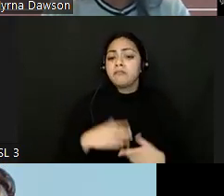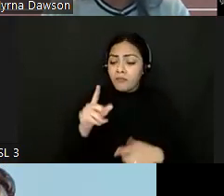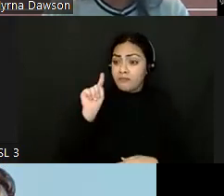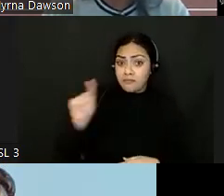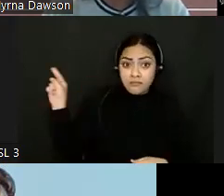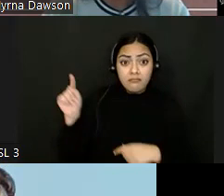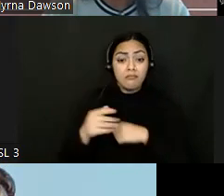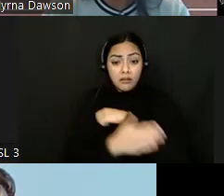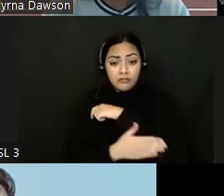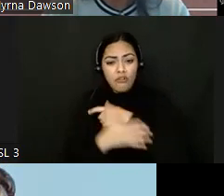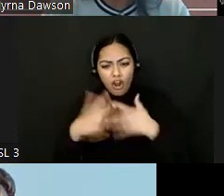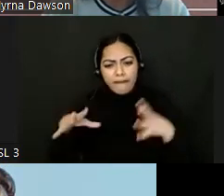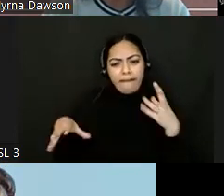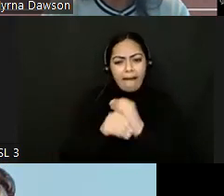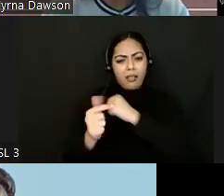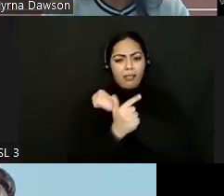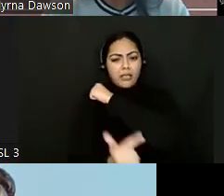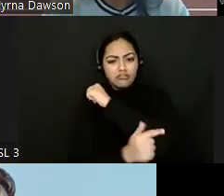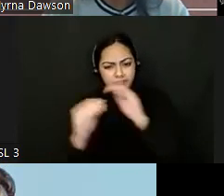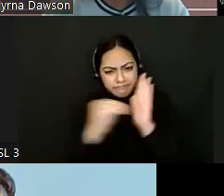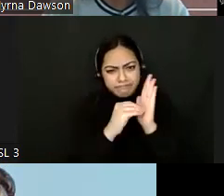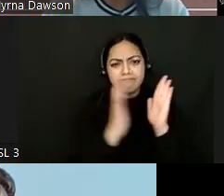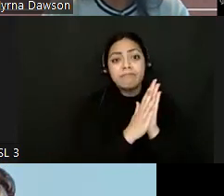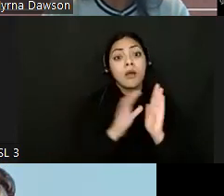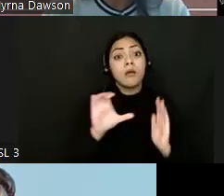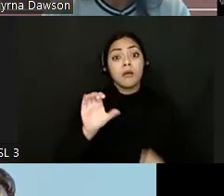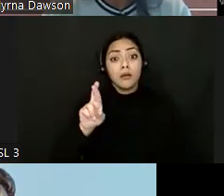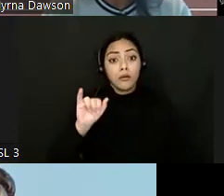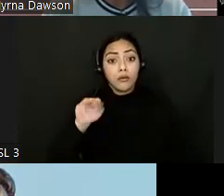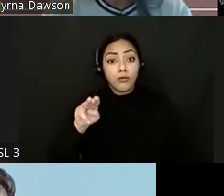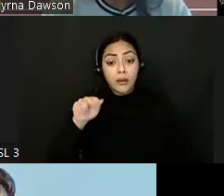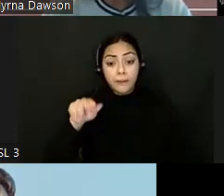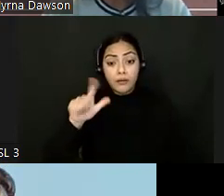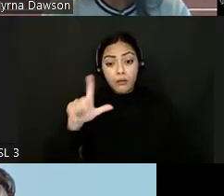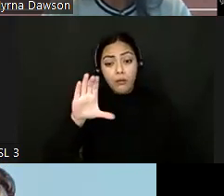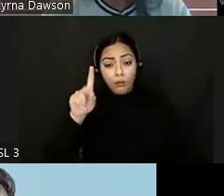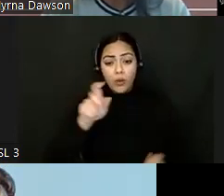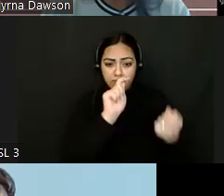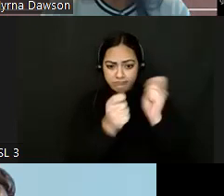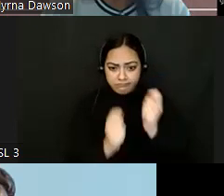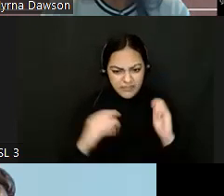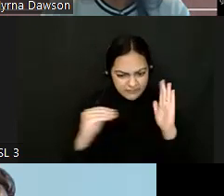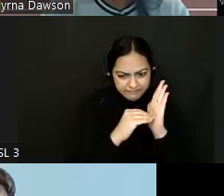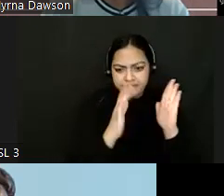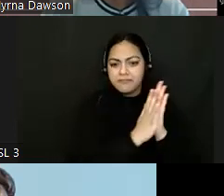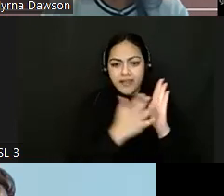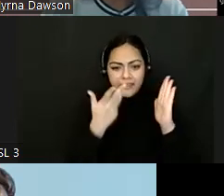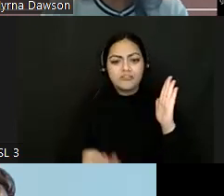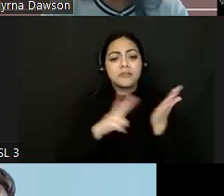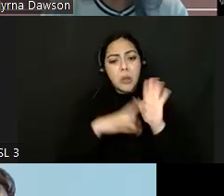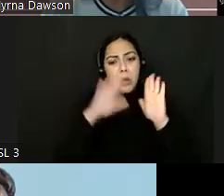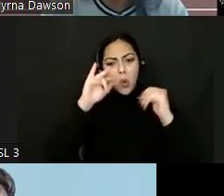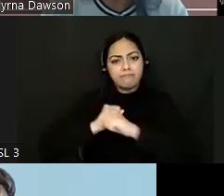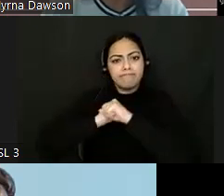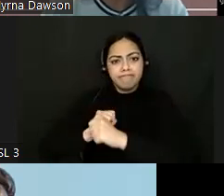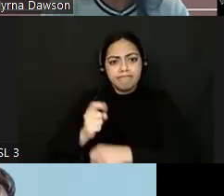second goal for which I argue our governments must lead. This does not mean they argue in those countries for more